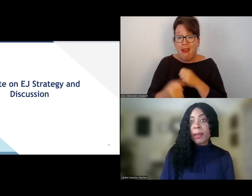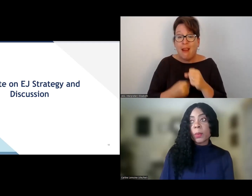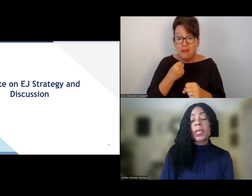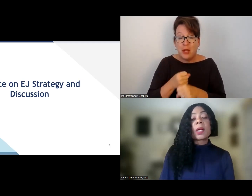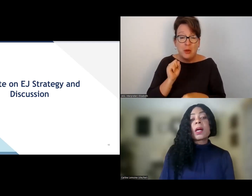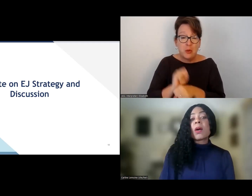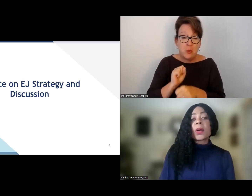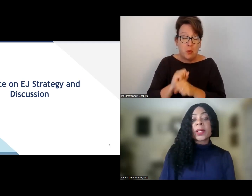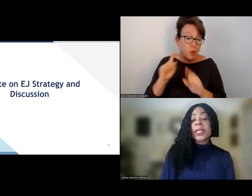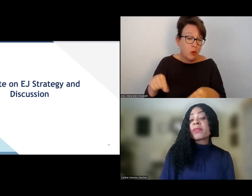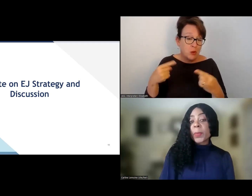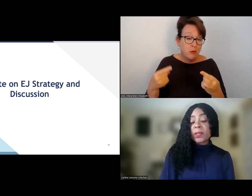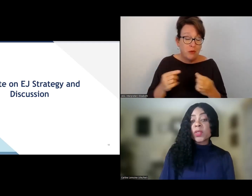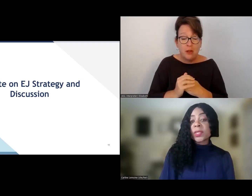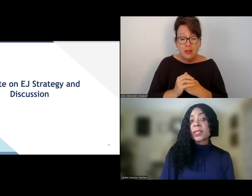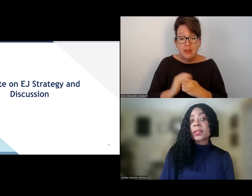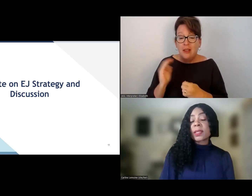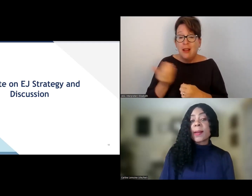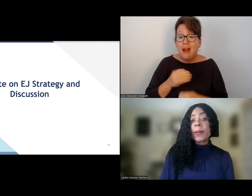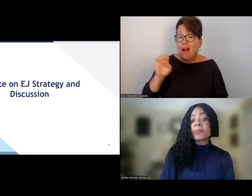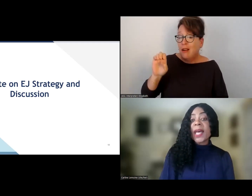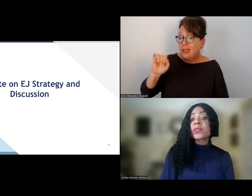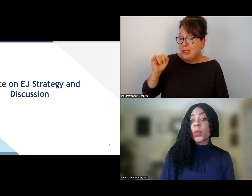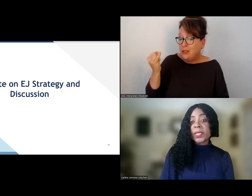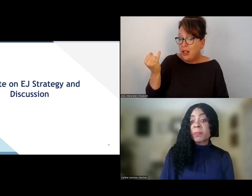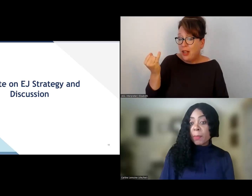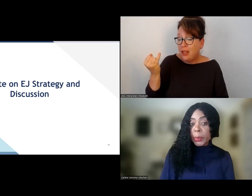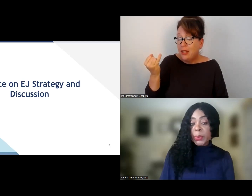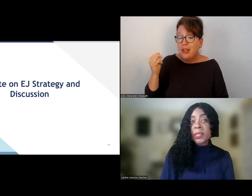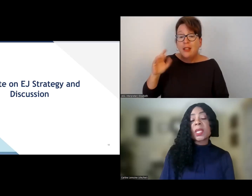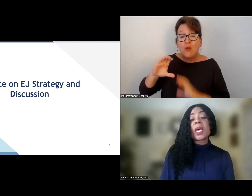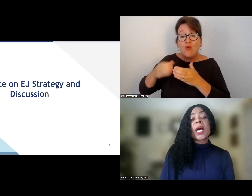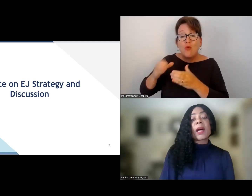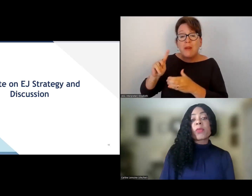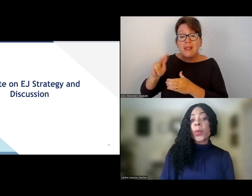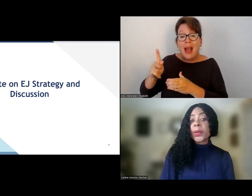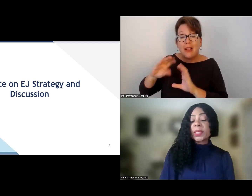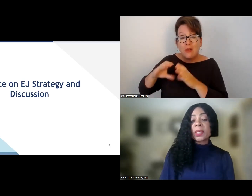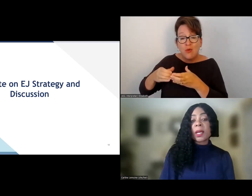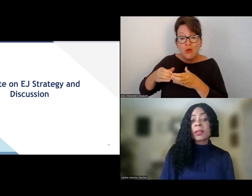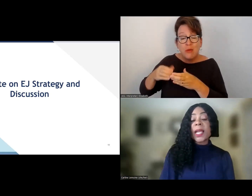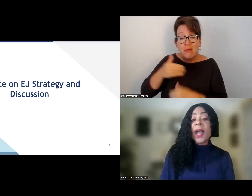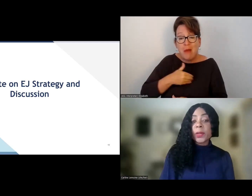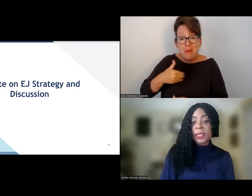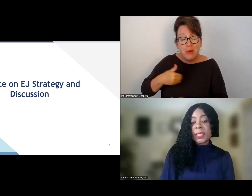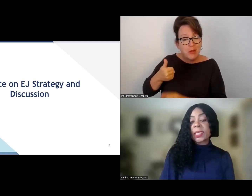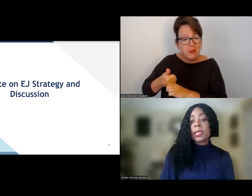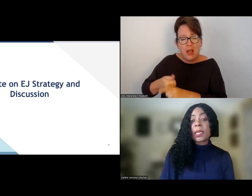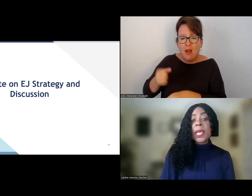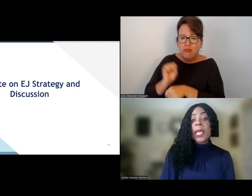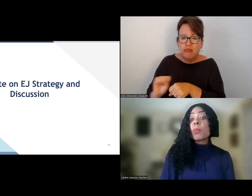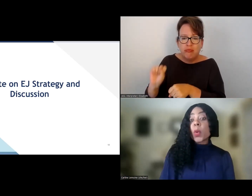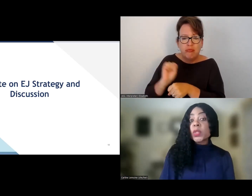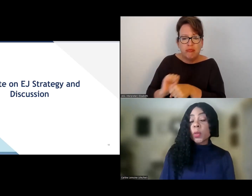so now. Our environmental justice task force members have worked